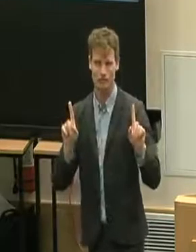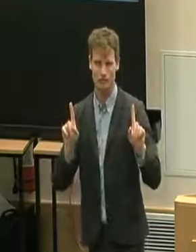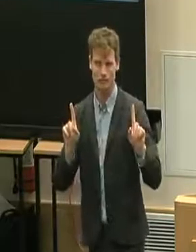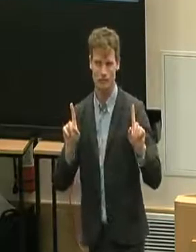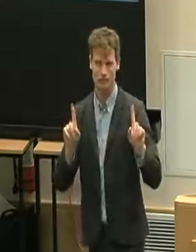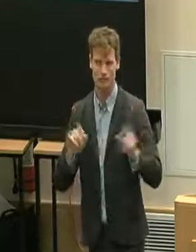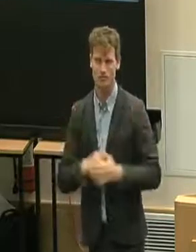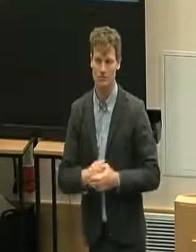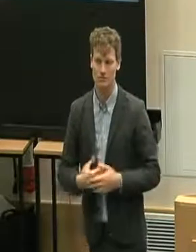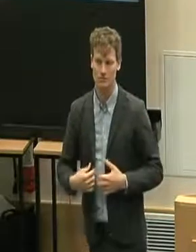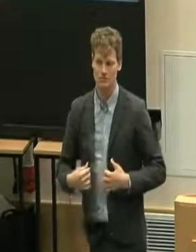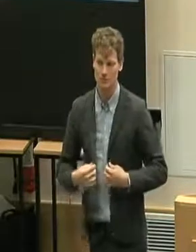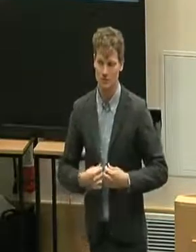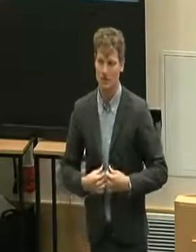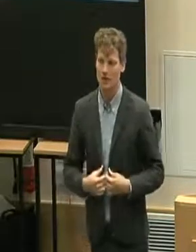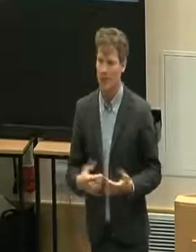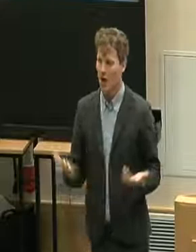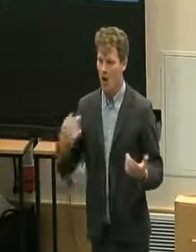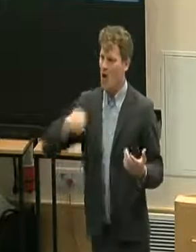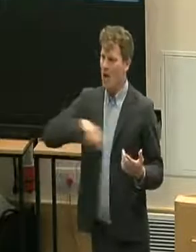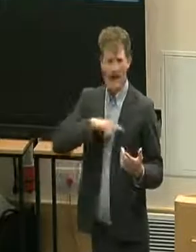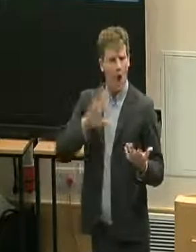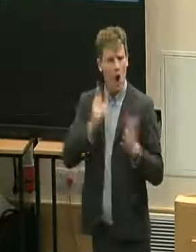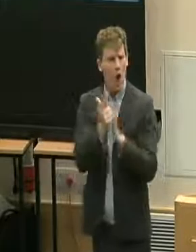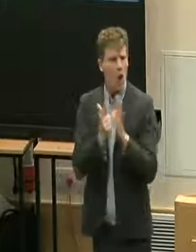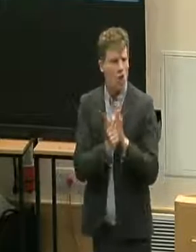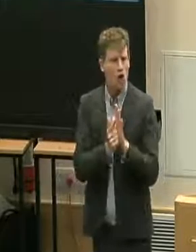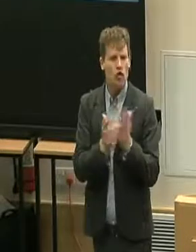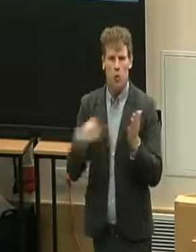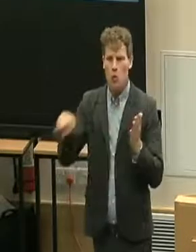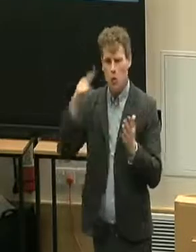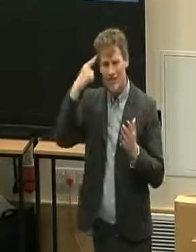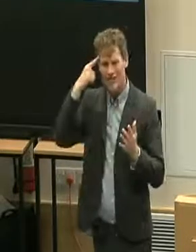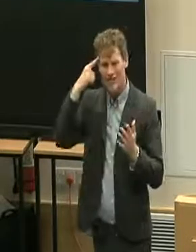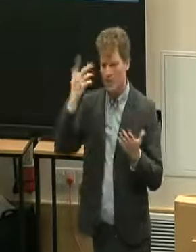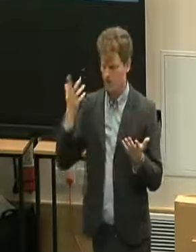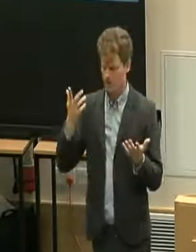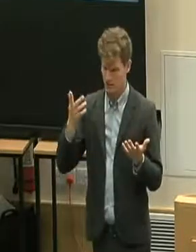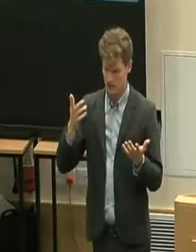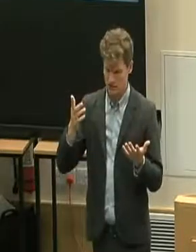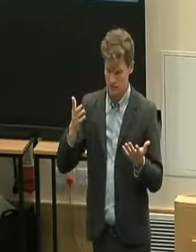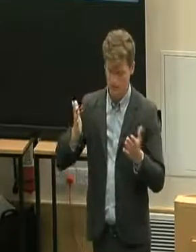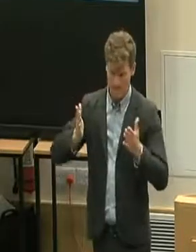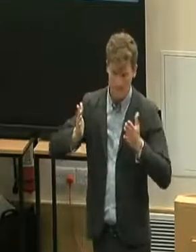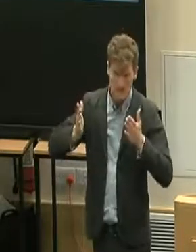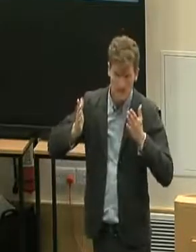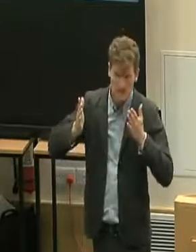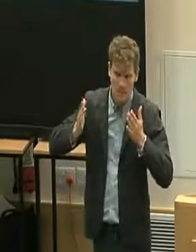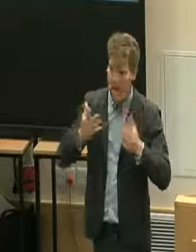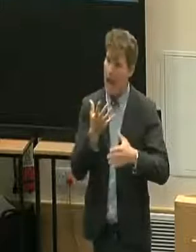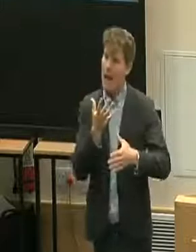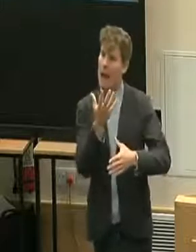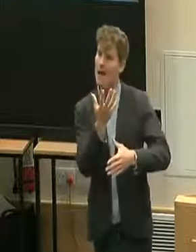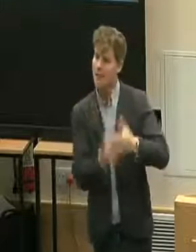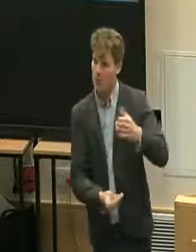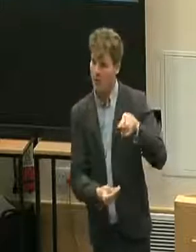to motivate the discrimination. So as lawyers, we don't think there's a necessity for the impairment, but the